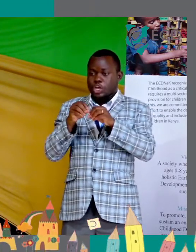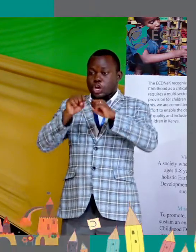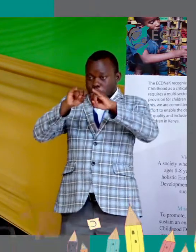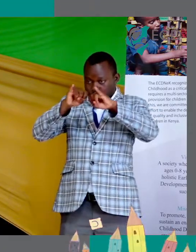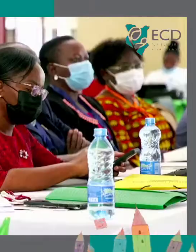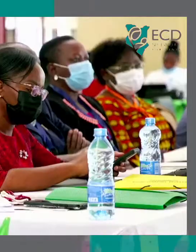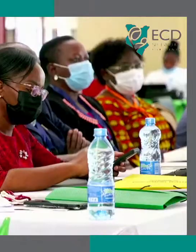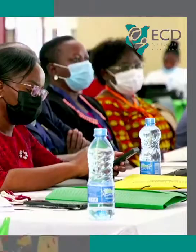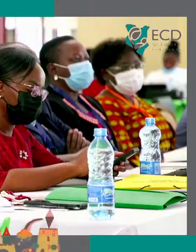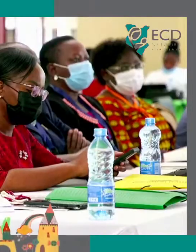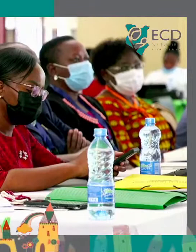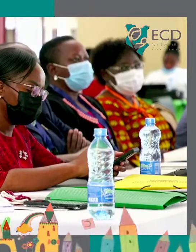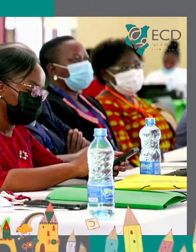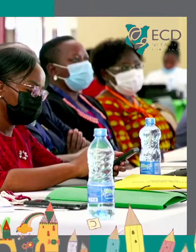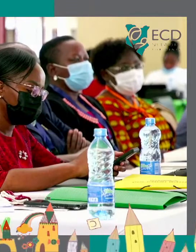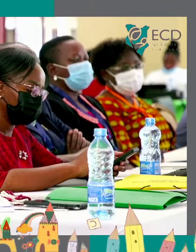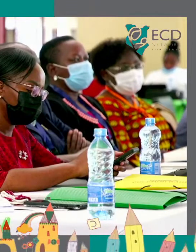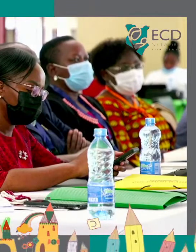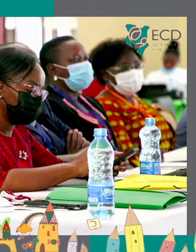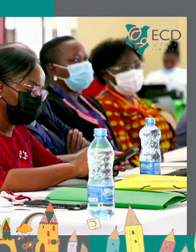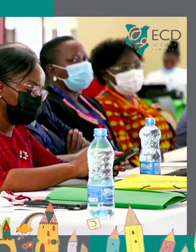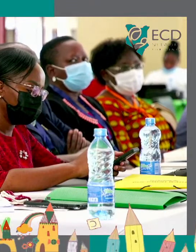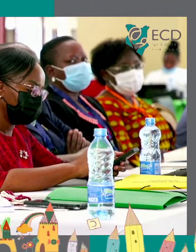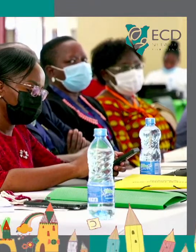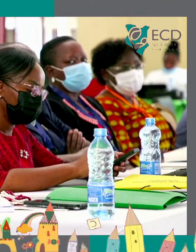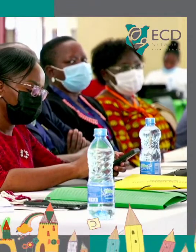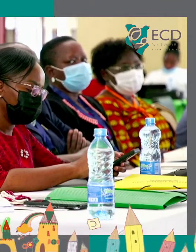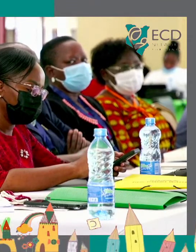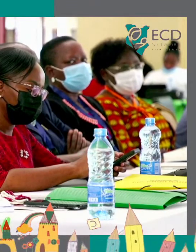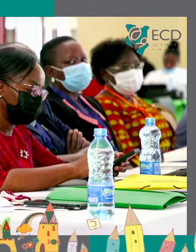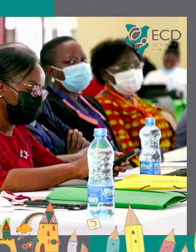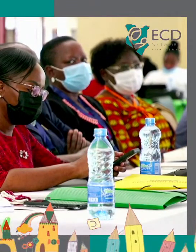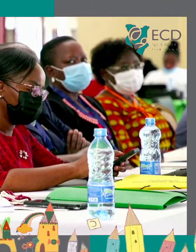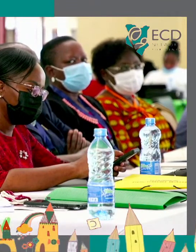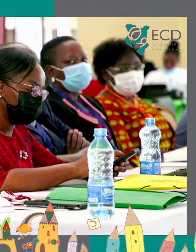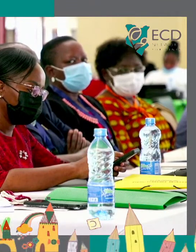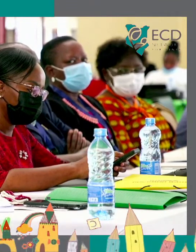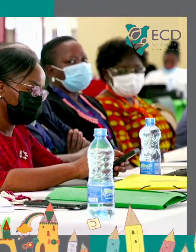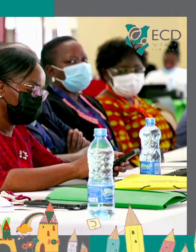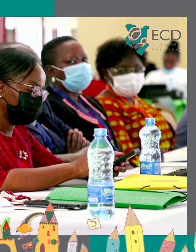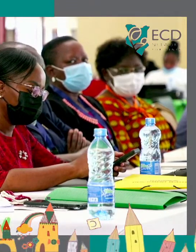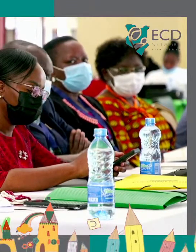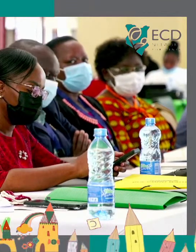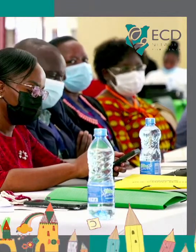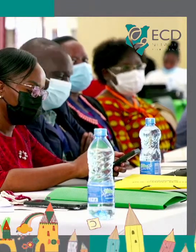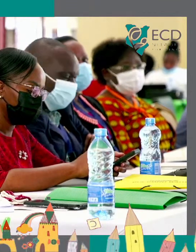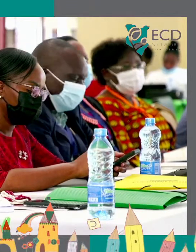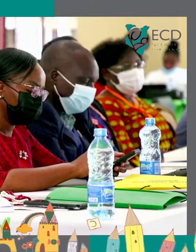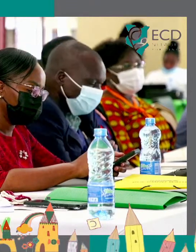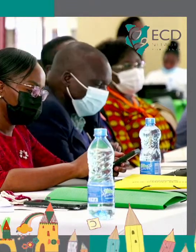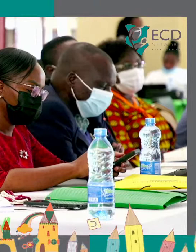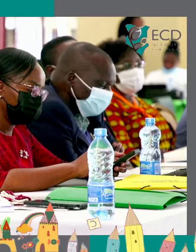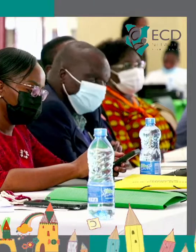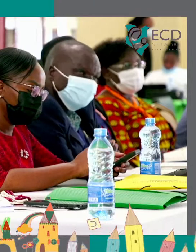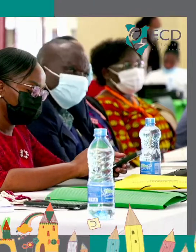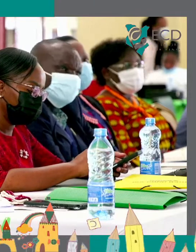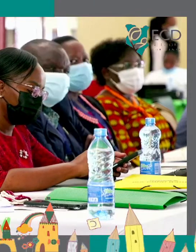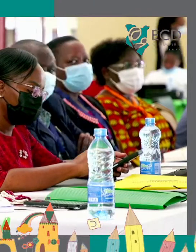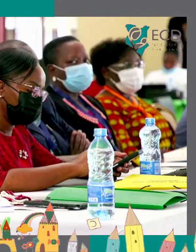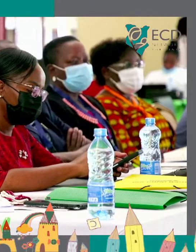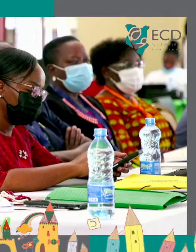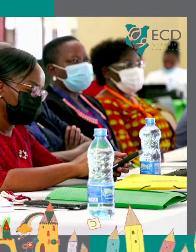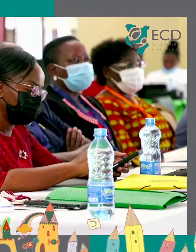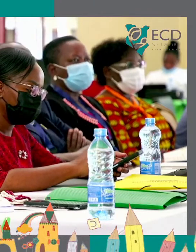to respond to this. So some of these strategies were, of course, having to sit outside as they interact with the